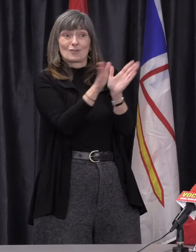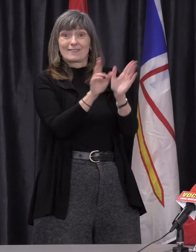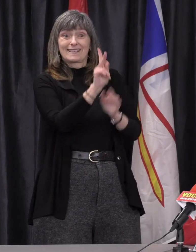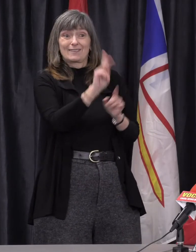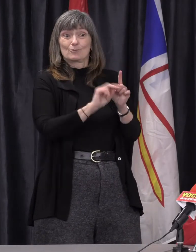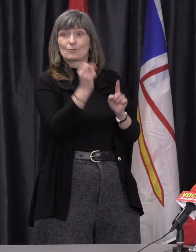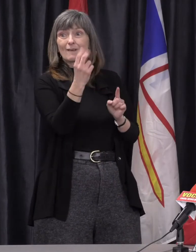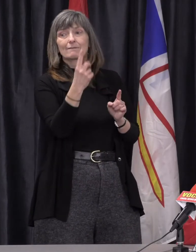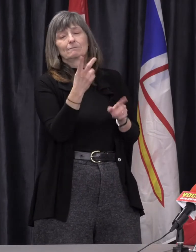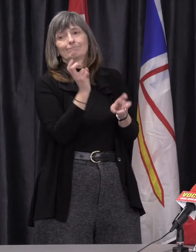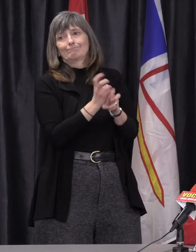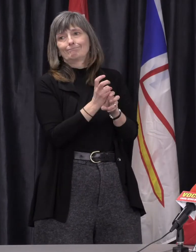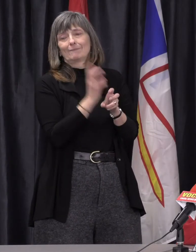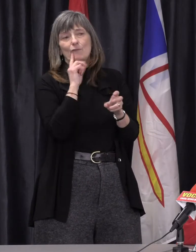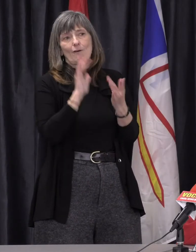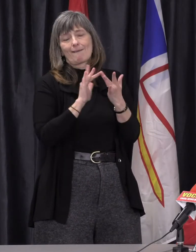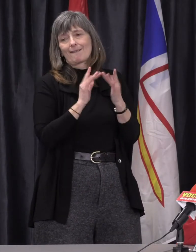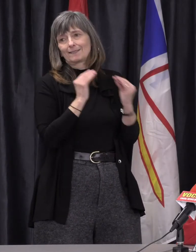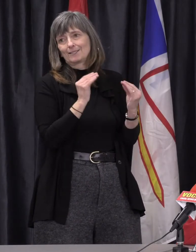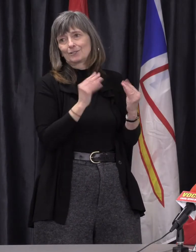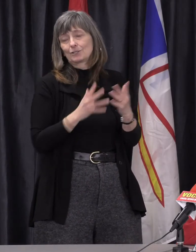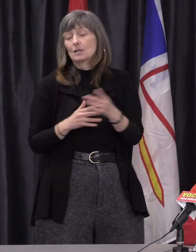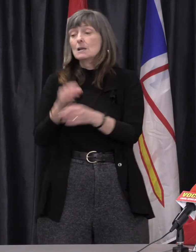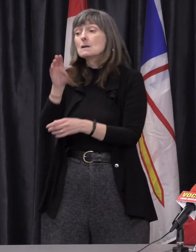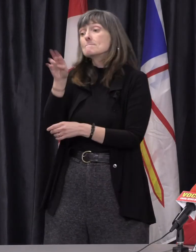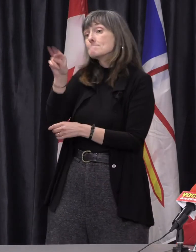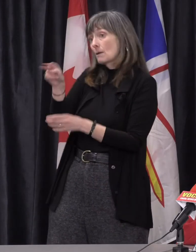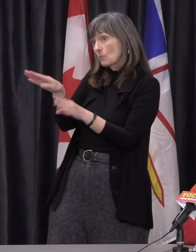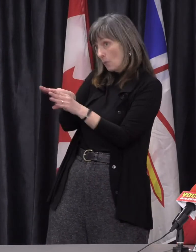so certainly MUN closing,